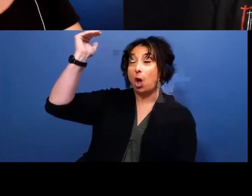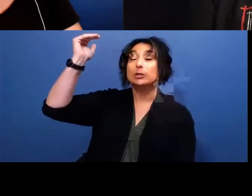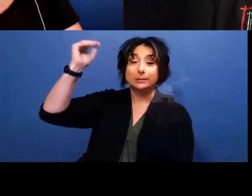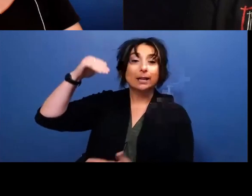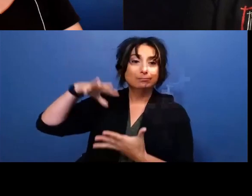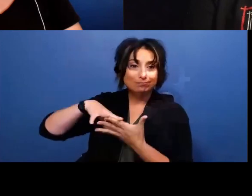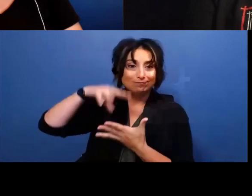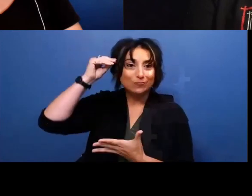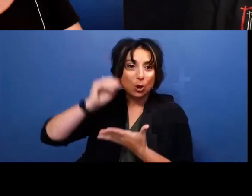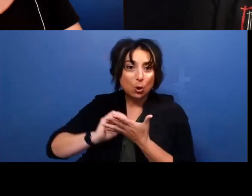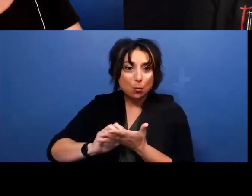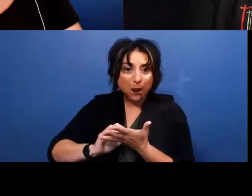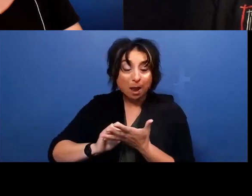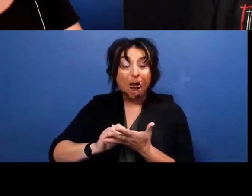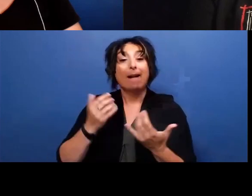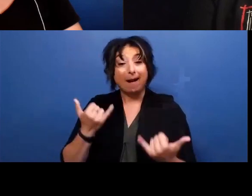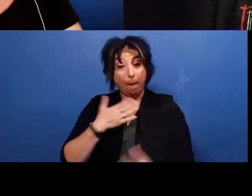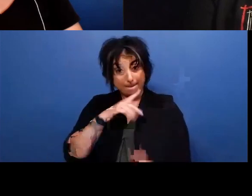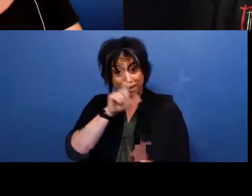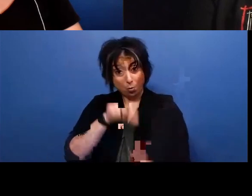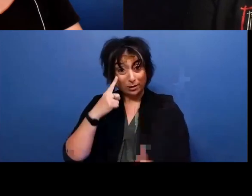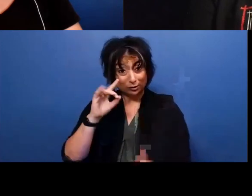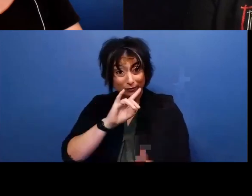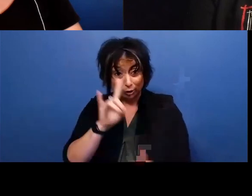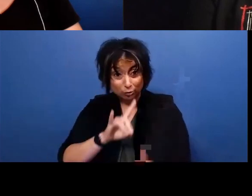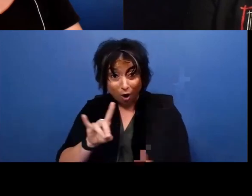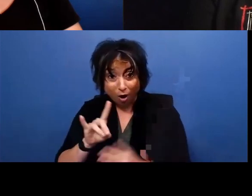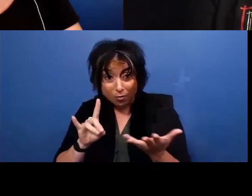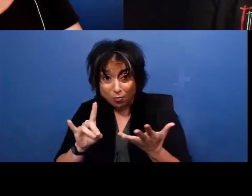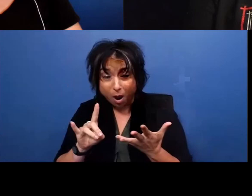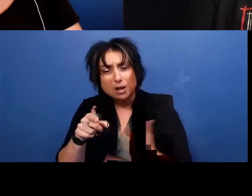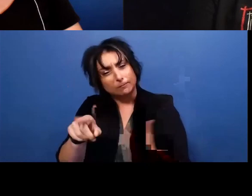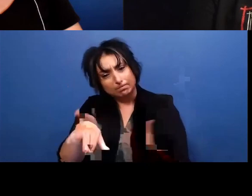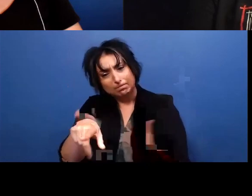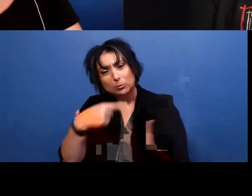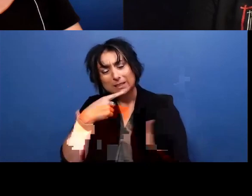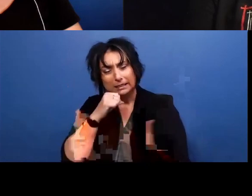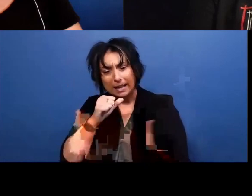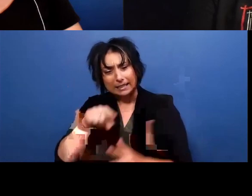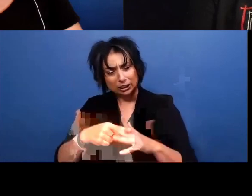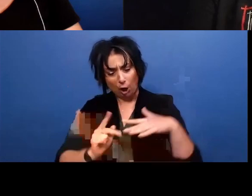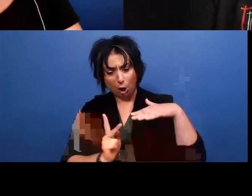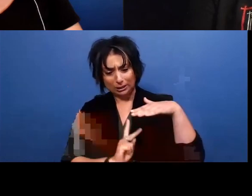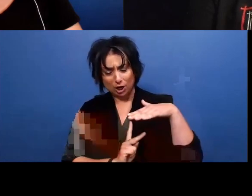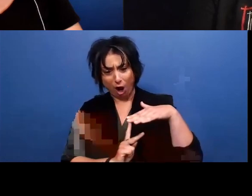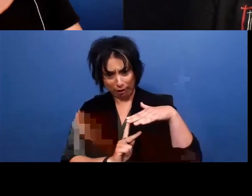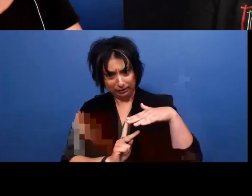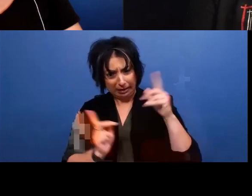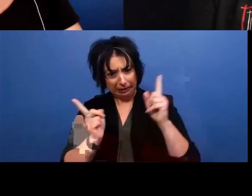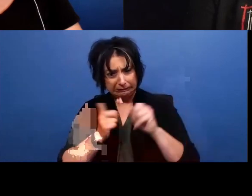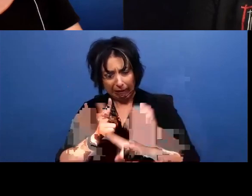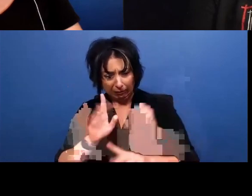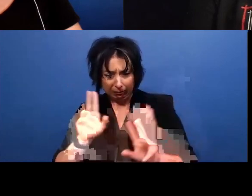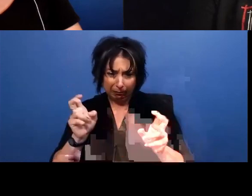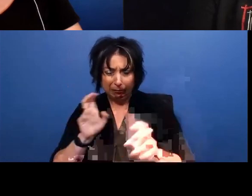Now, my question for the woman is, she said she didn't start kindergarten until the age of 9.